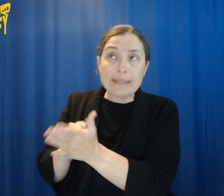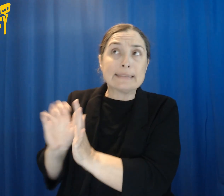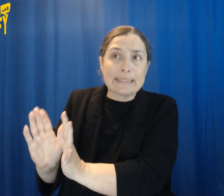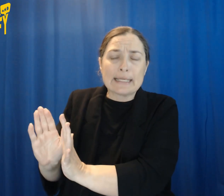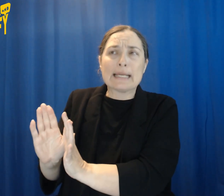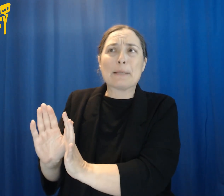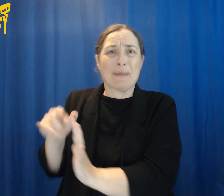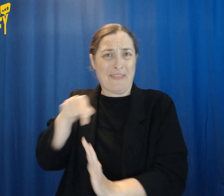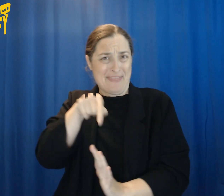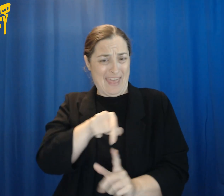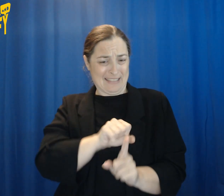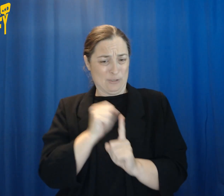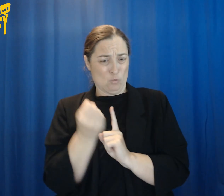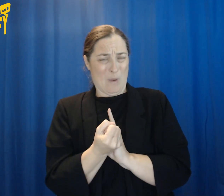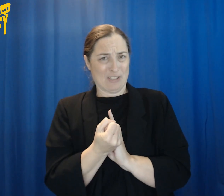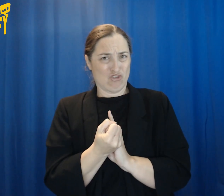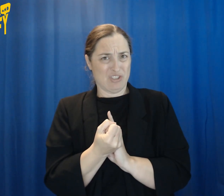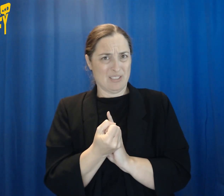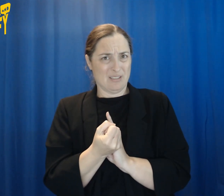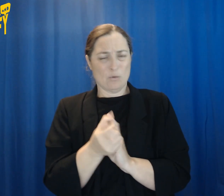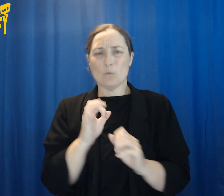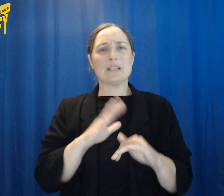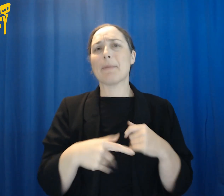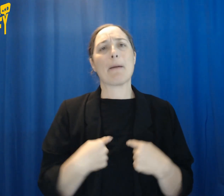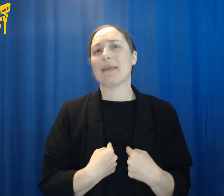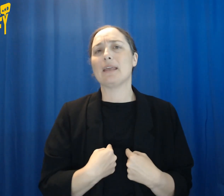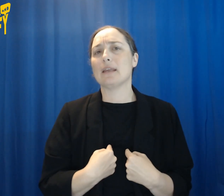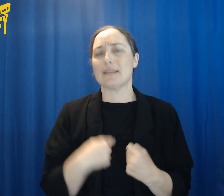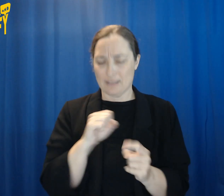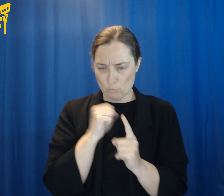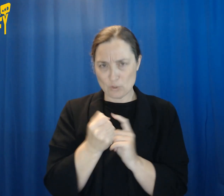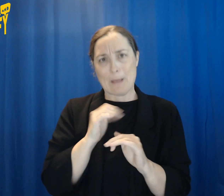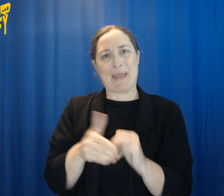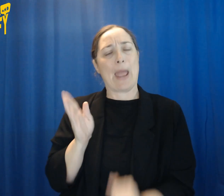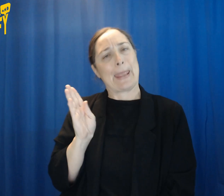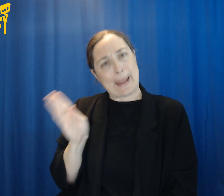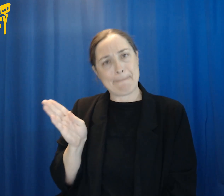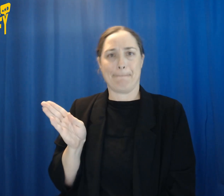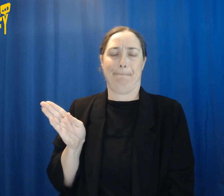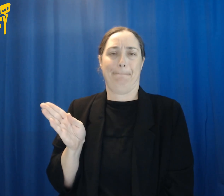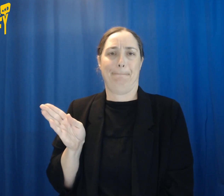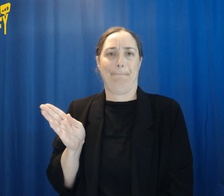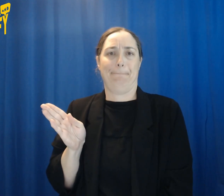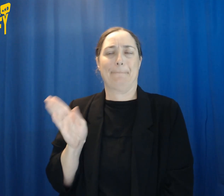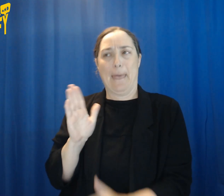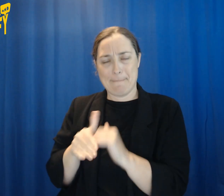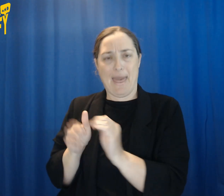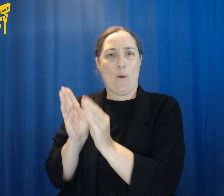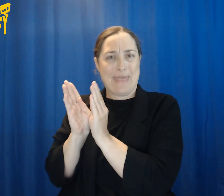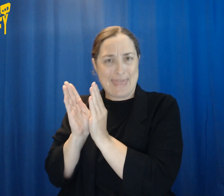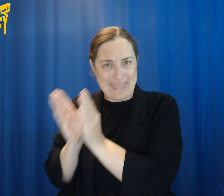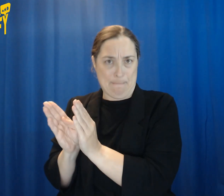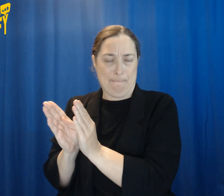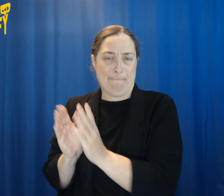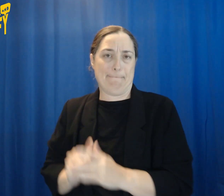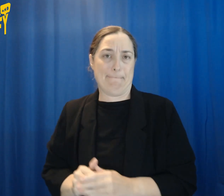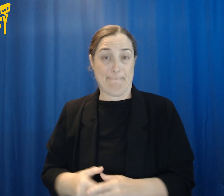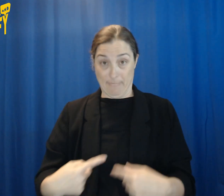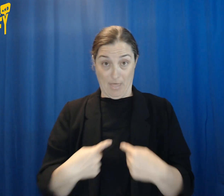situation didn't look like it was about me. It was about him. It was entirely about him. I was just merely